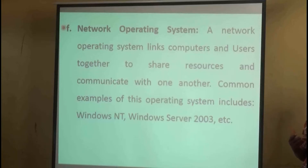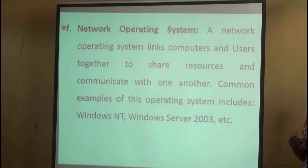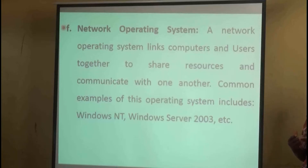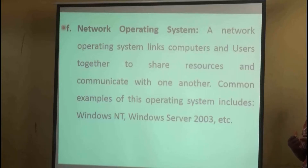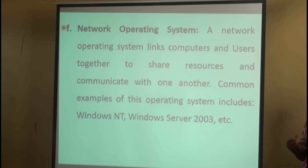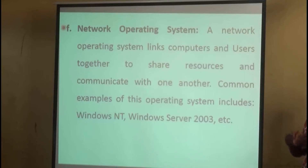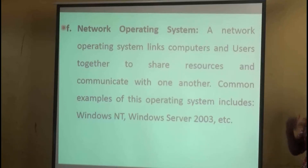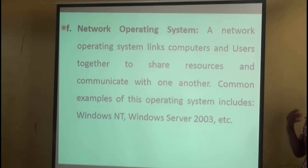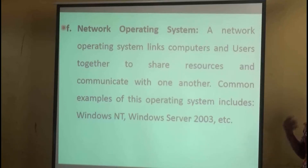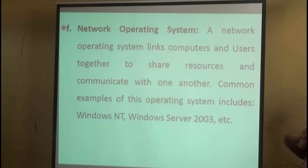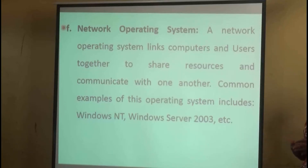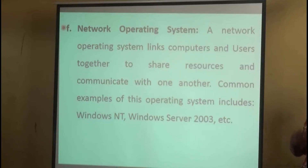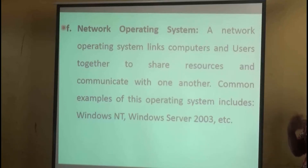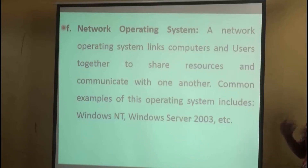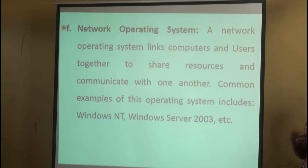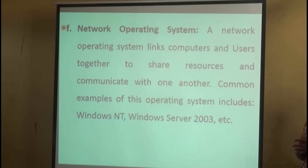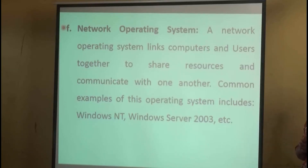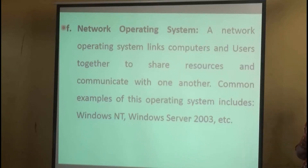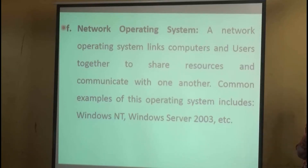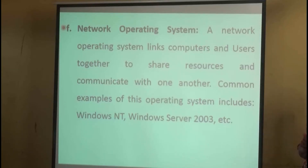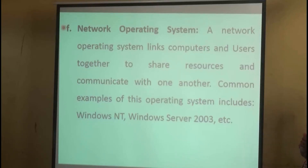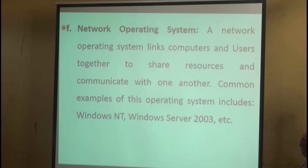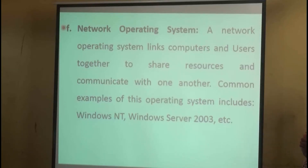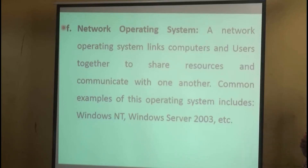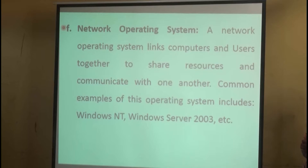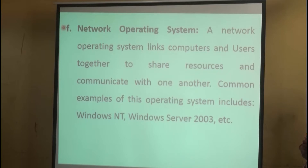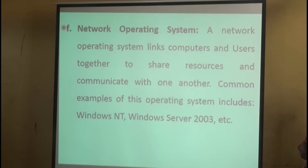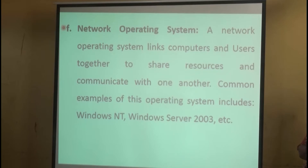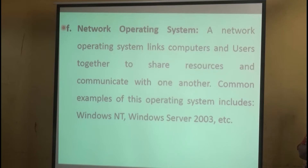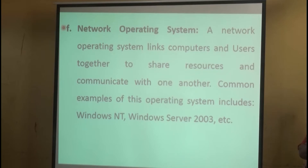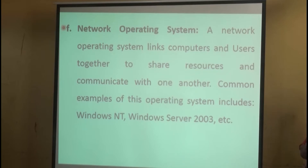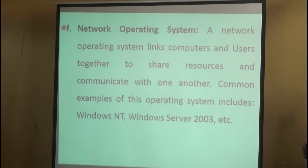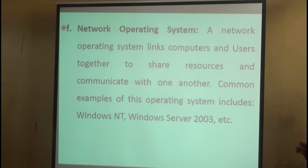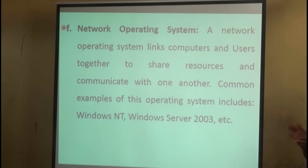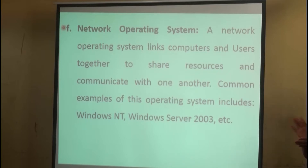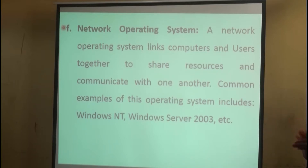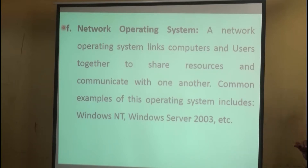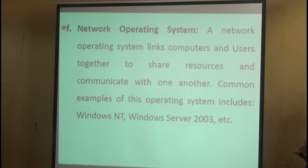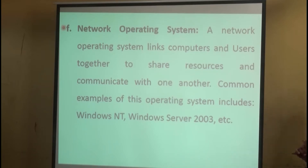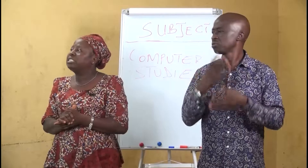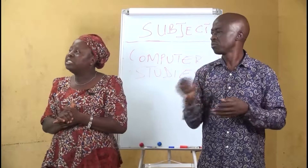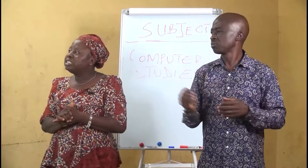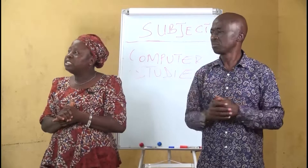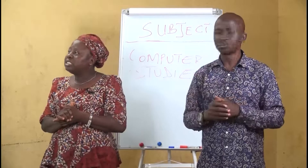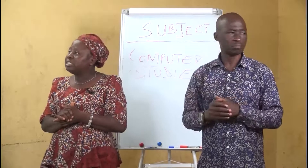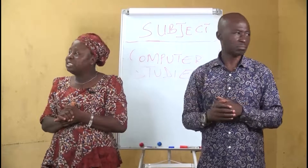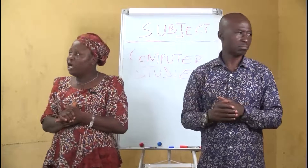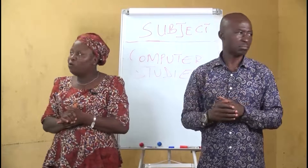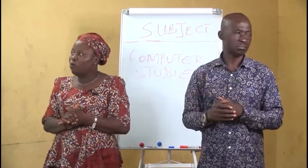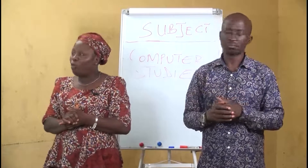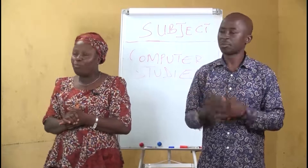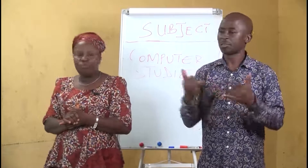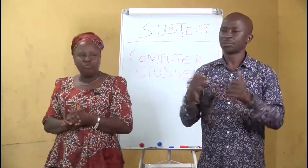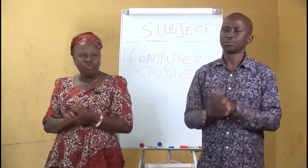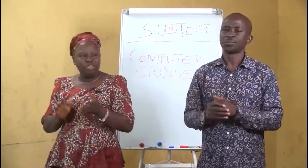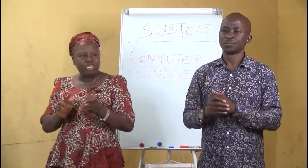NT, Windows Server, and so on and so forth.